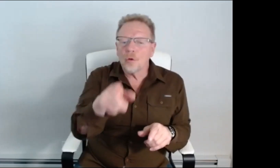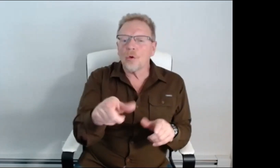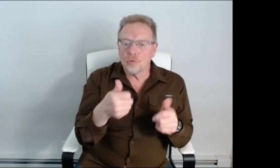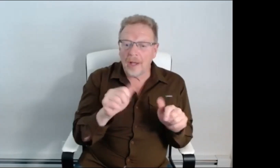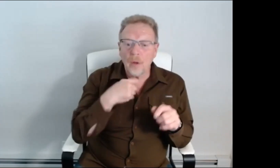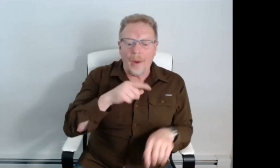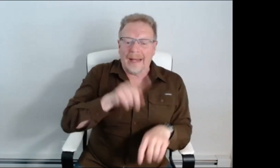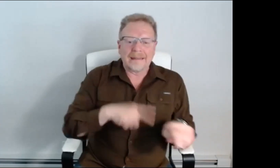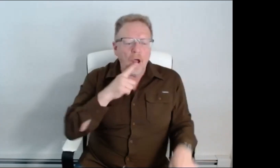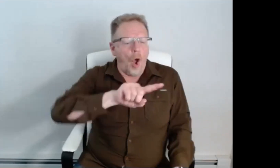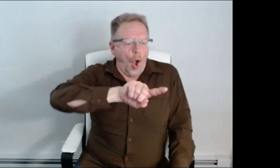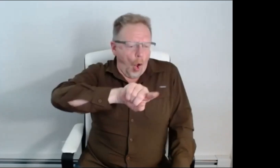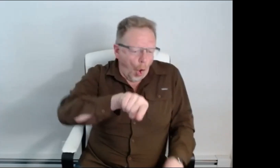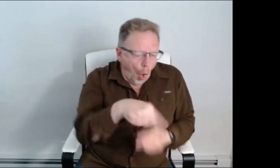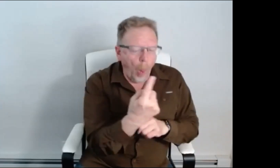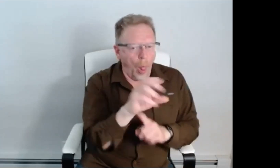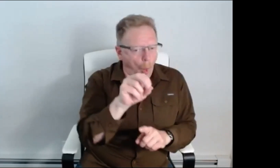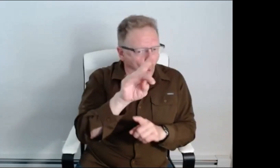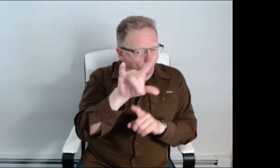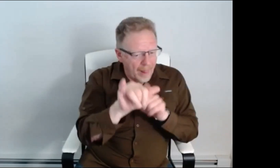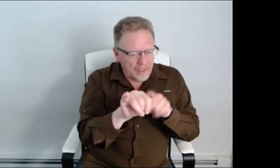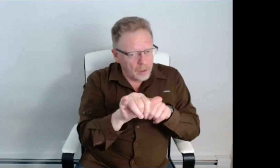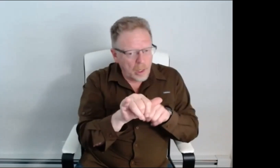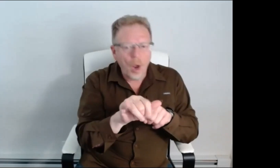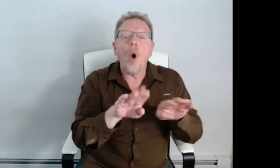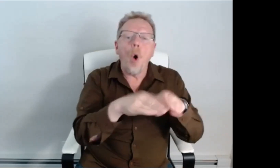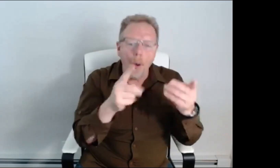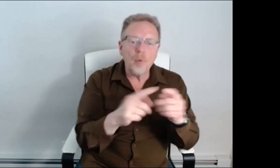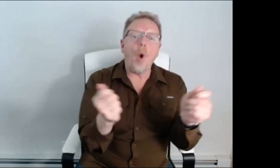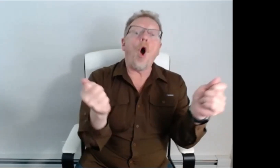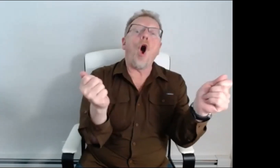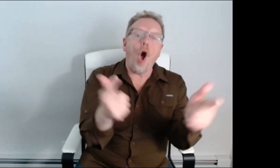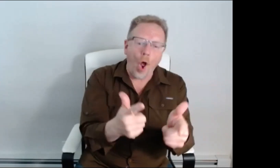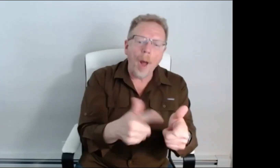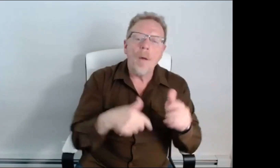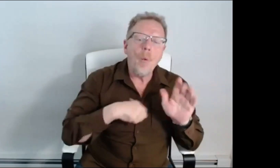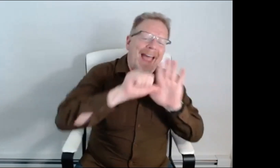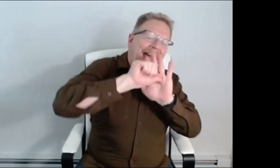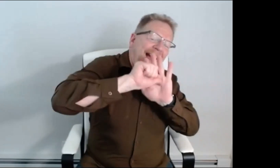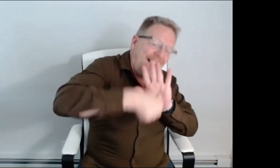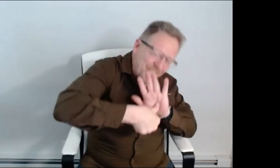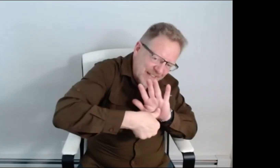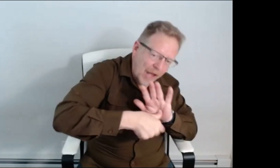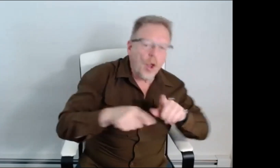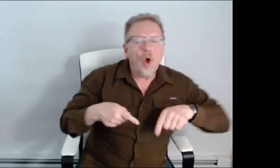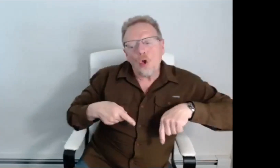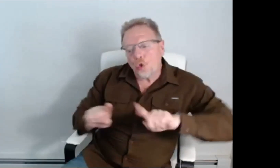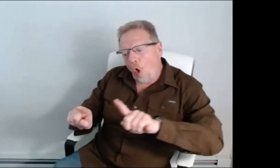just say it's only open to that. It's open to all, but we are highlighting it in the month of Deaf Awareness Month.